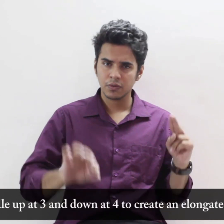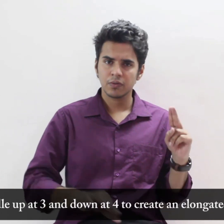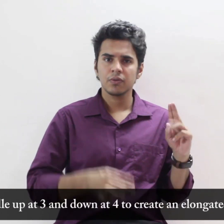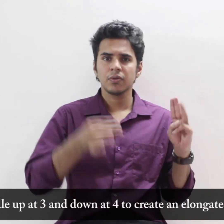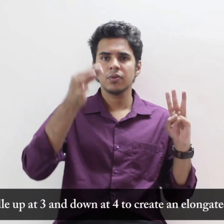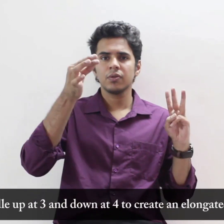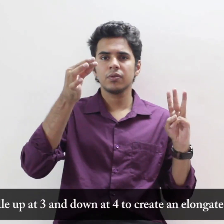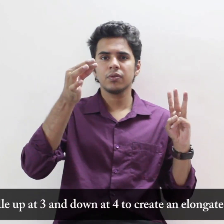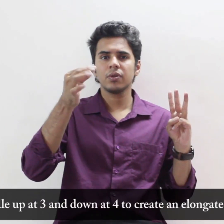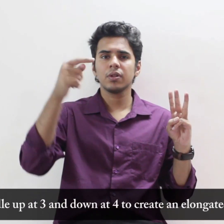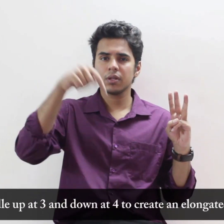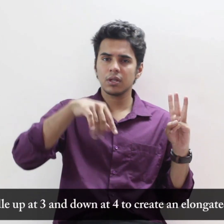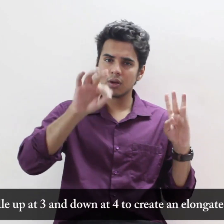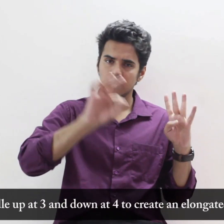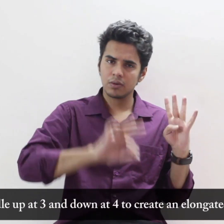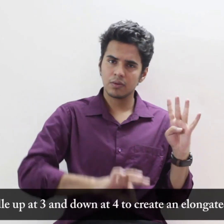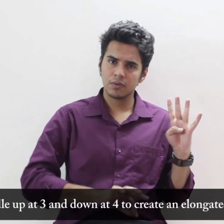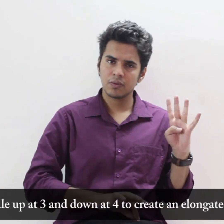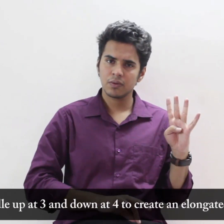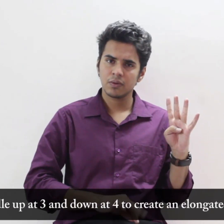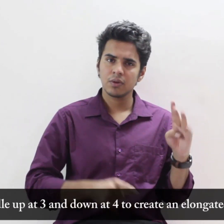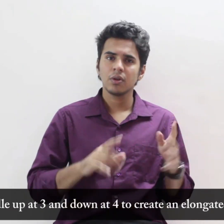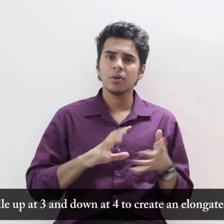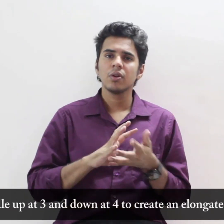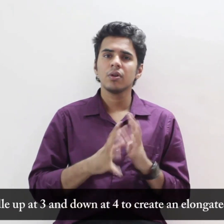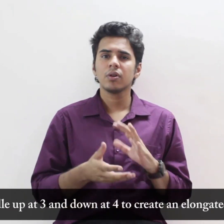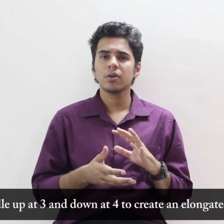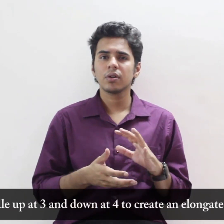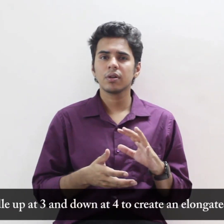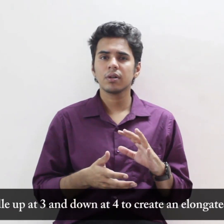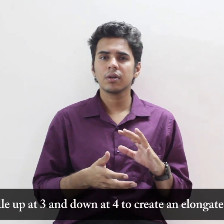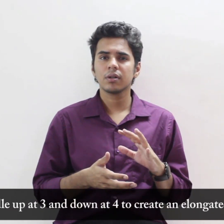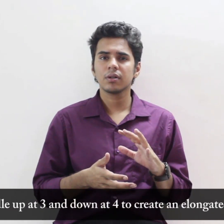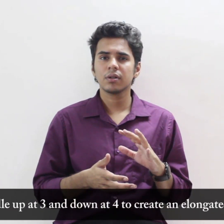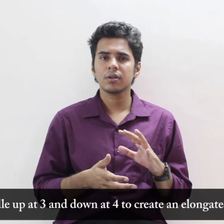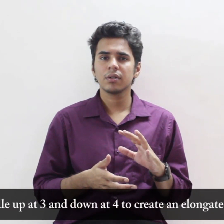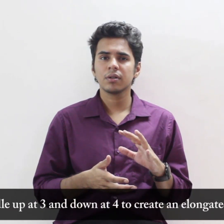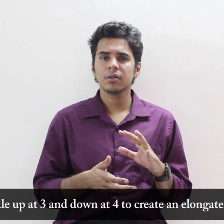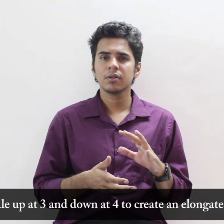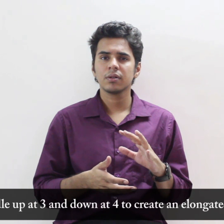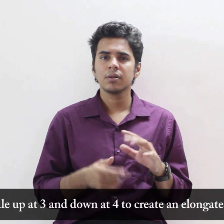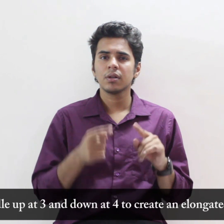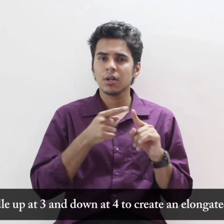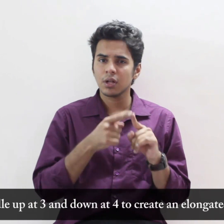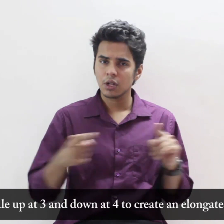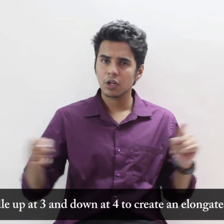Bring needle up at 3 and down at 4 to create an elongated cross stitch.